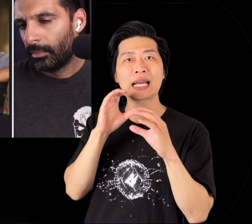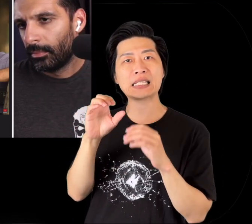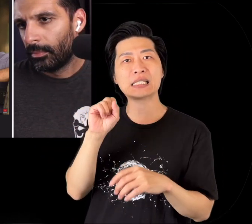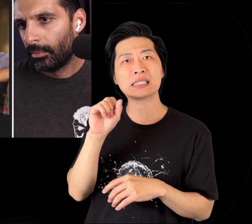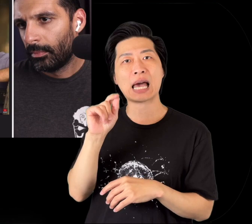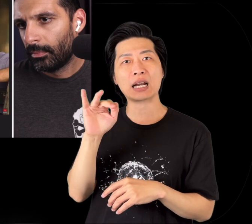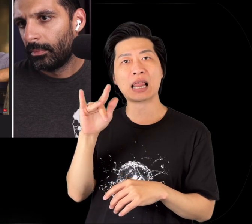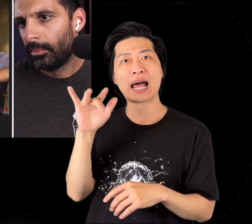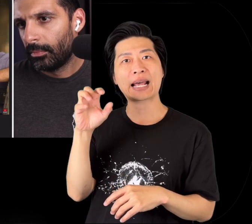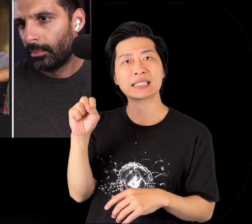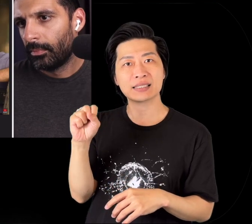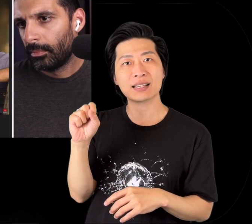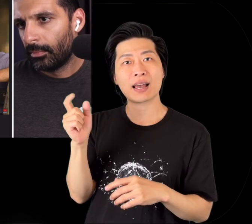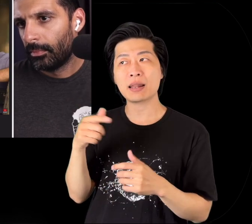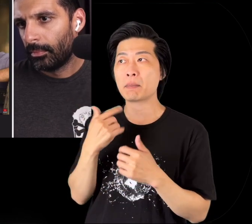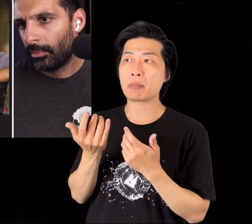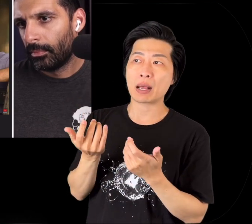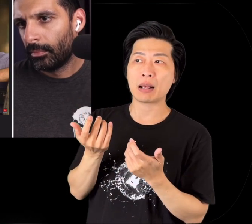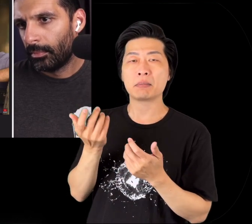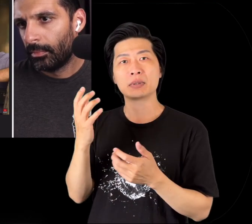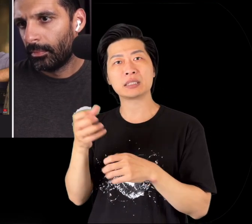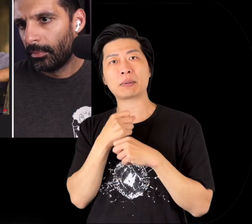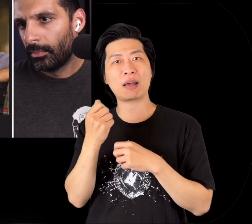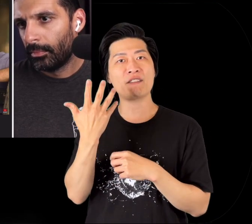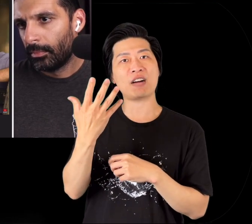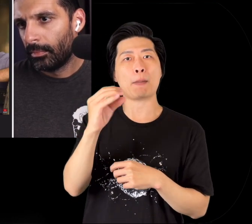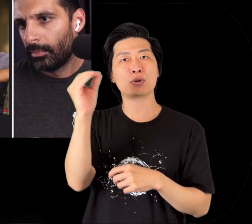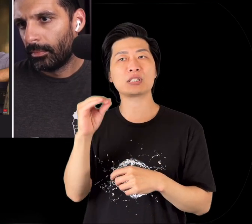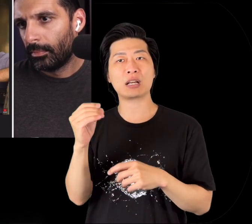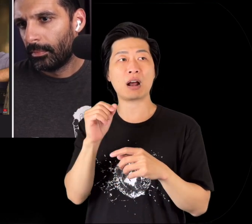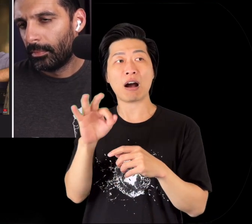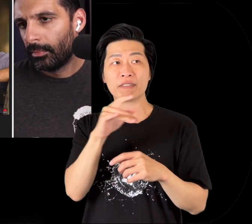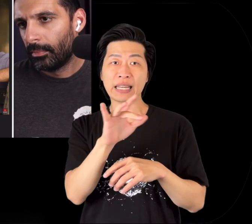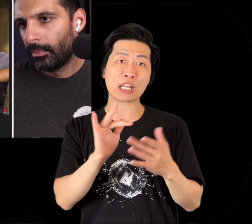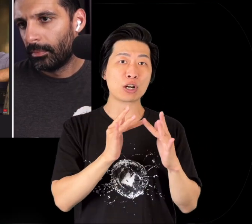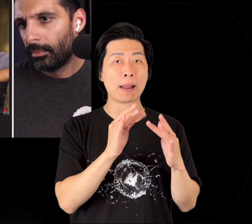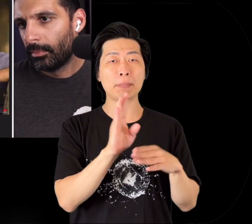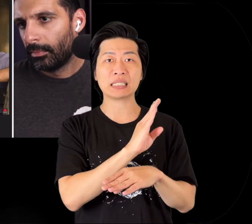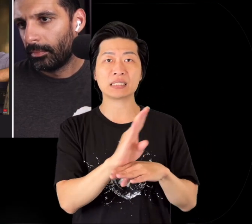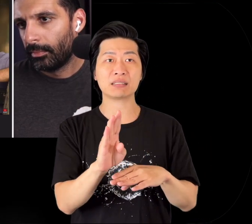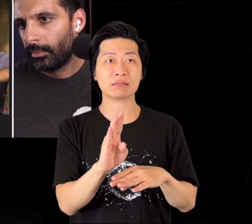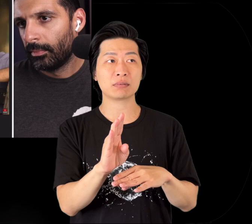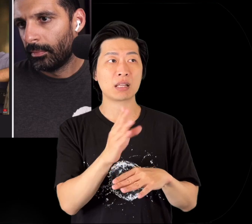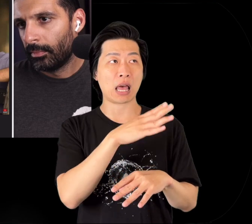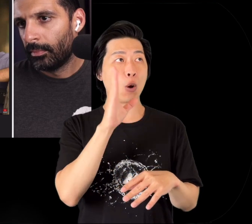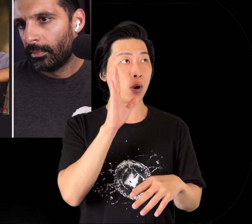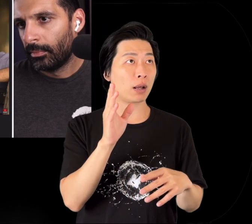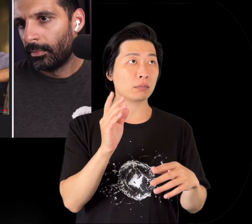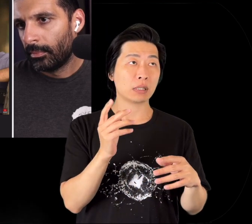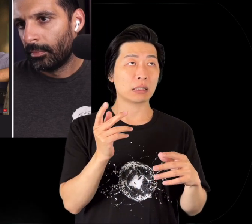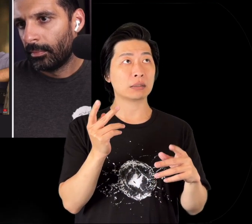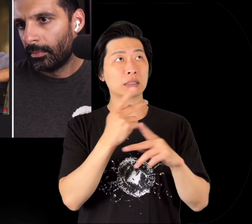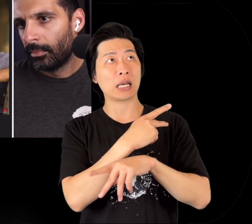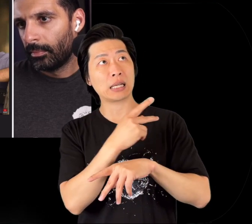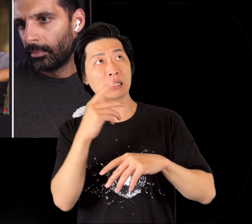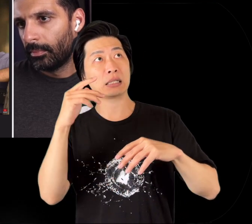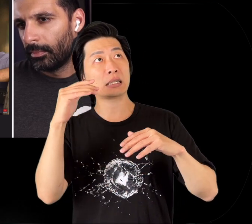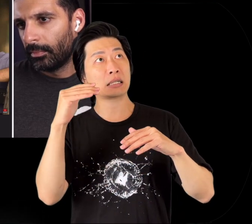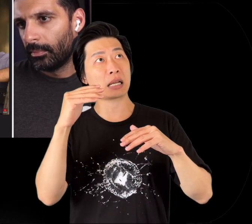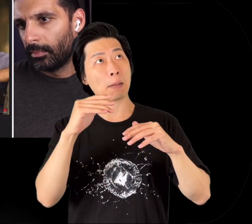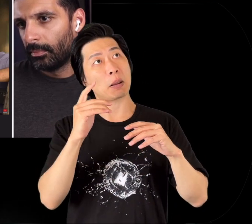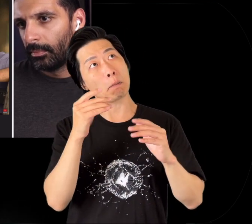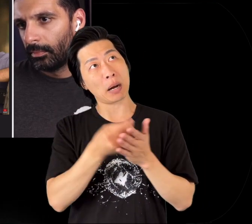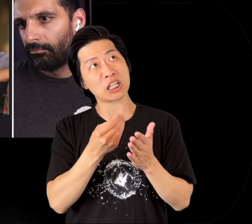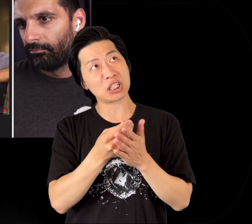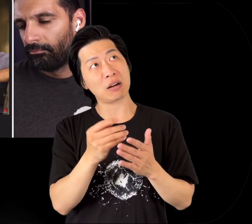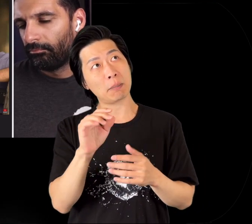communication satellites and take maybe just 5% of the internet business. That would be 10 times the budget NASA